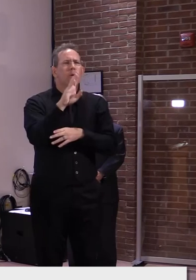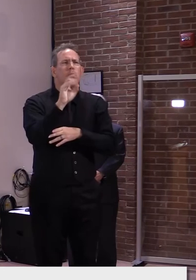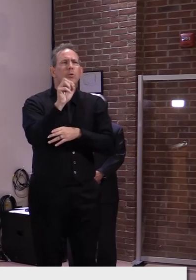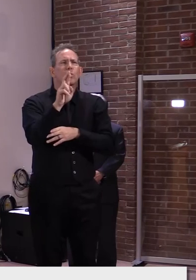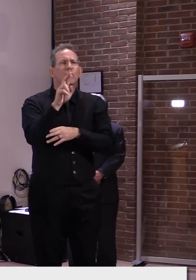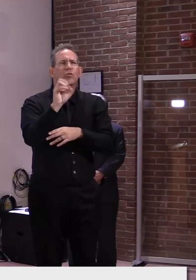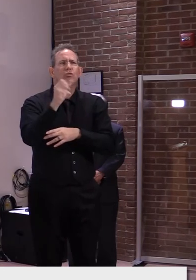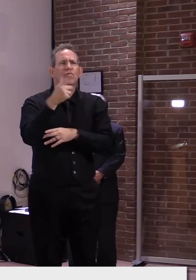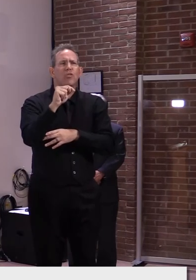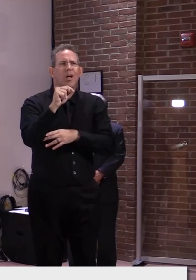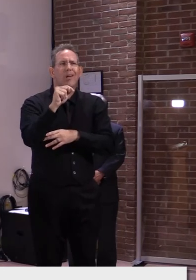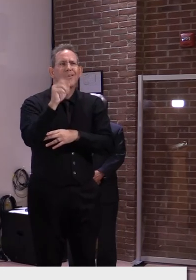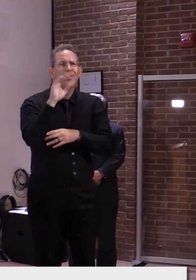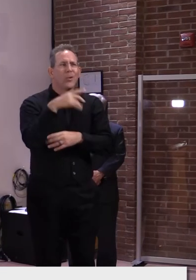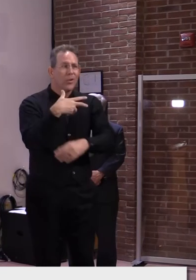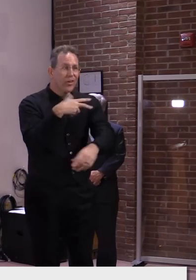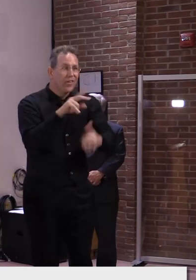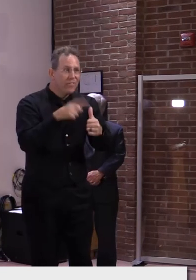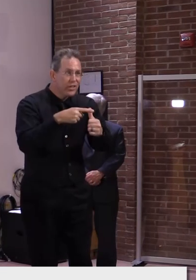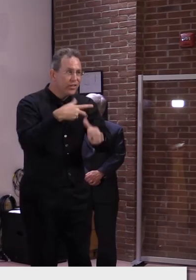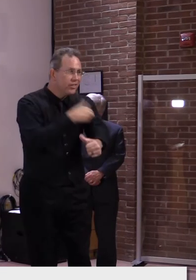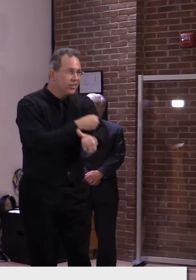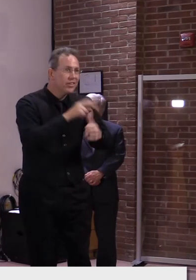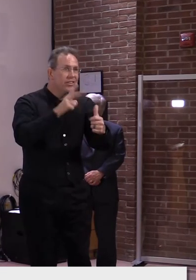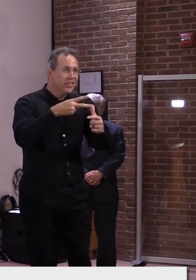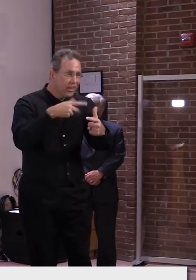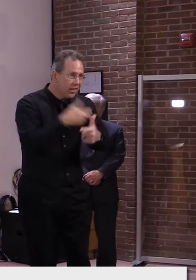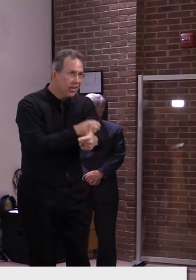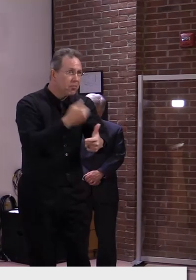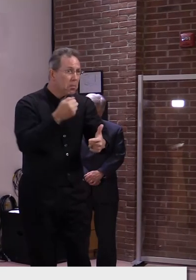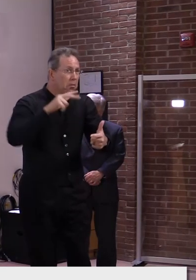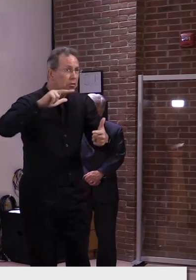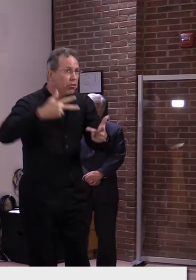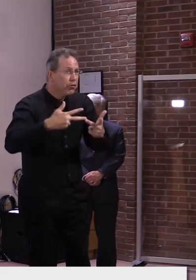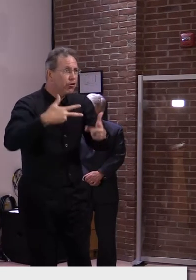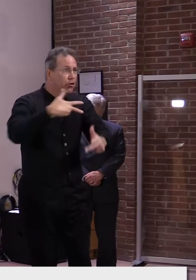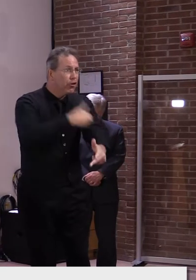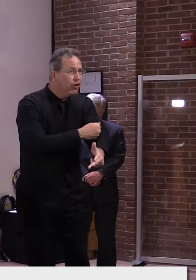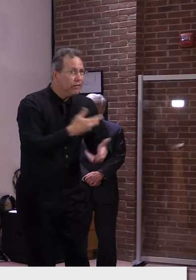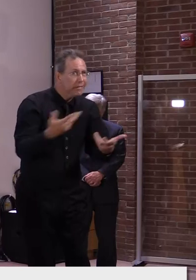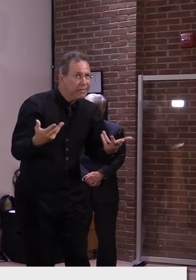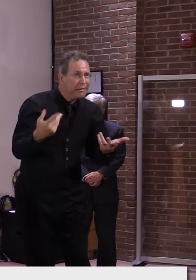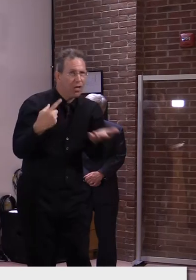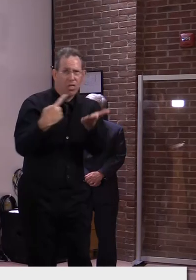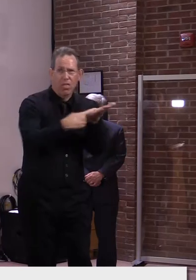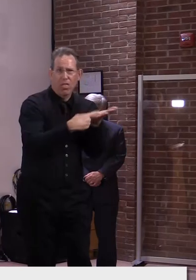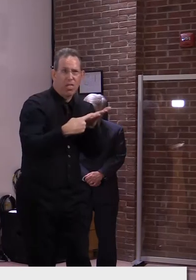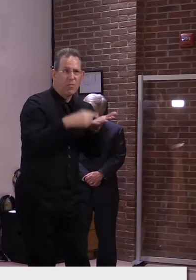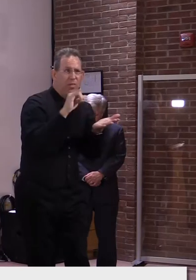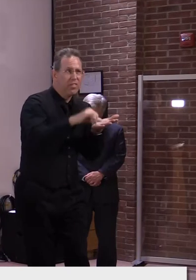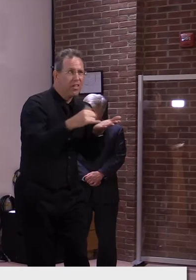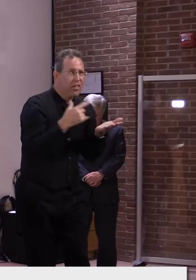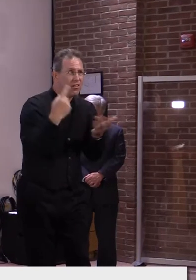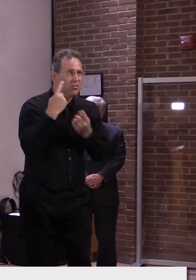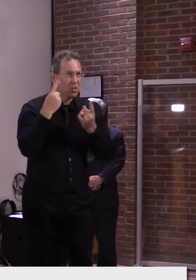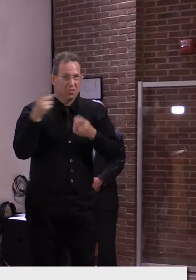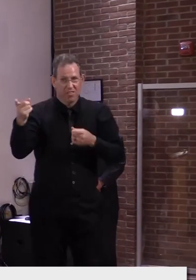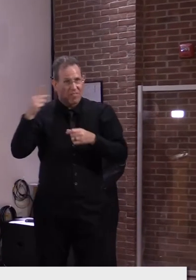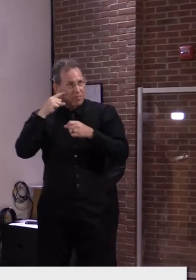time it took to develop the vaccination before it was able to be administered and going through the regulatory